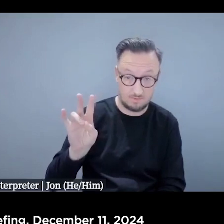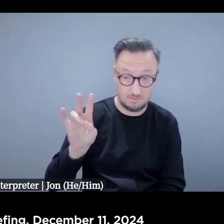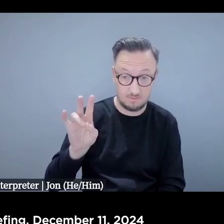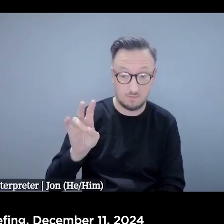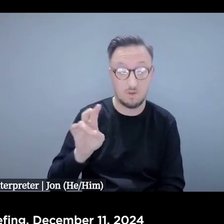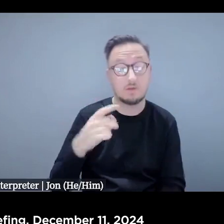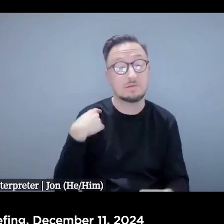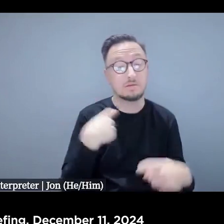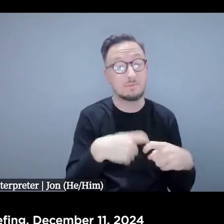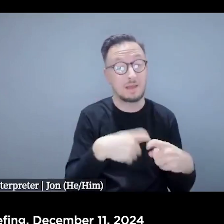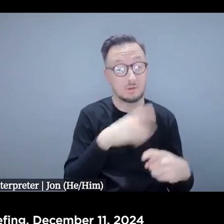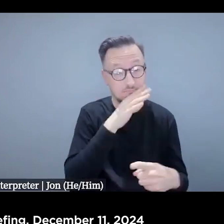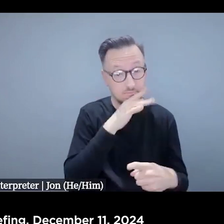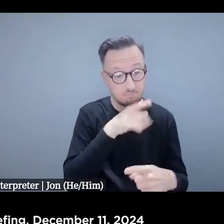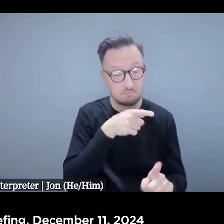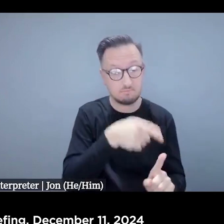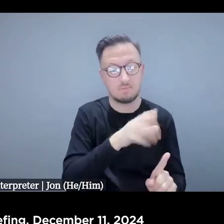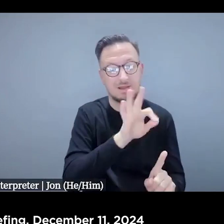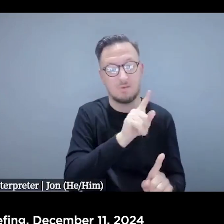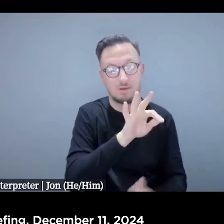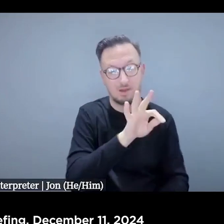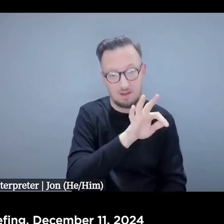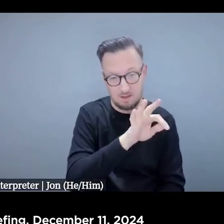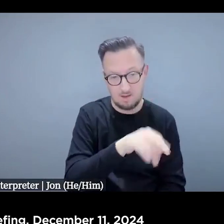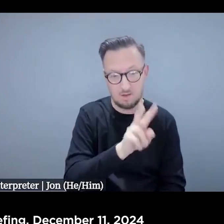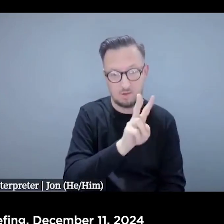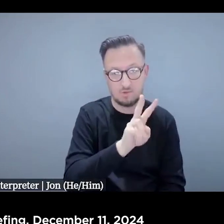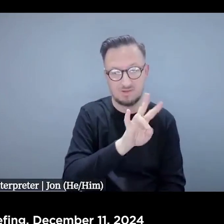for Spanish language, you can call